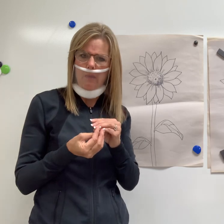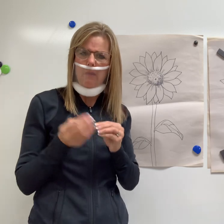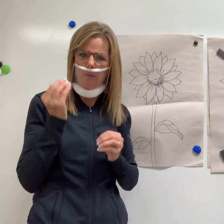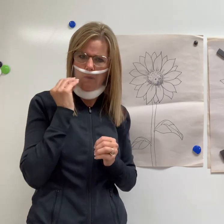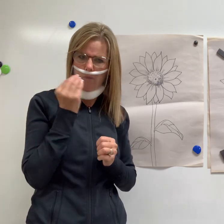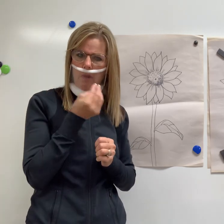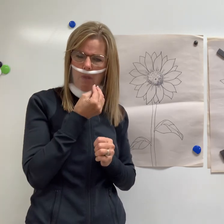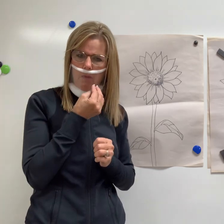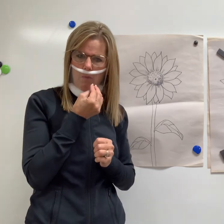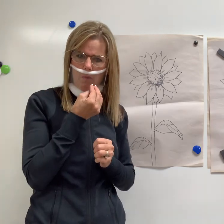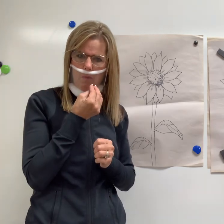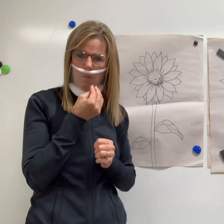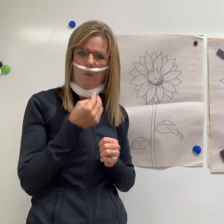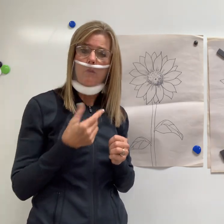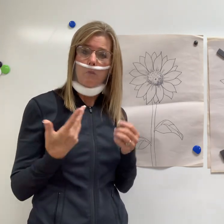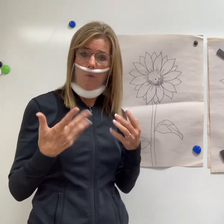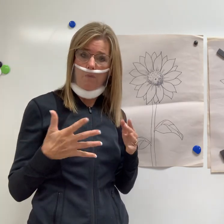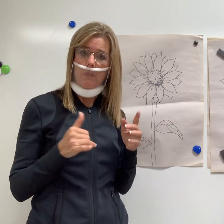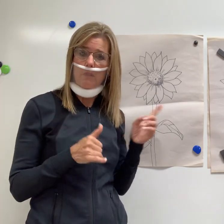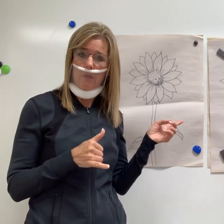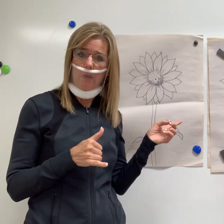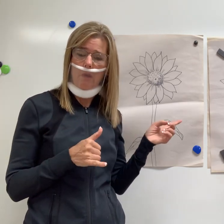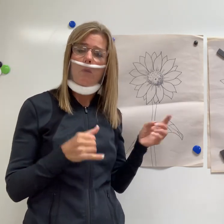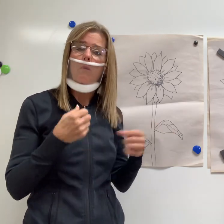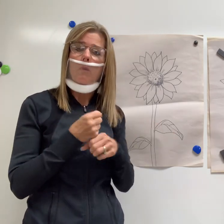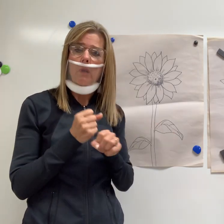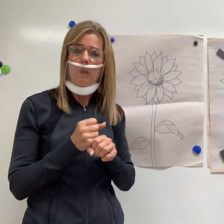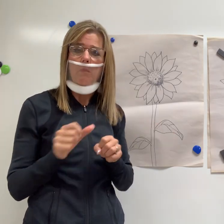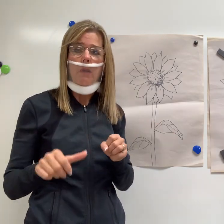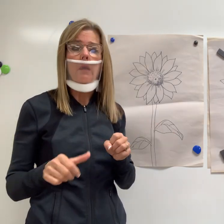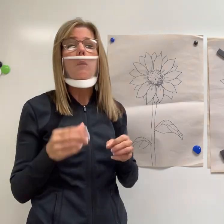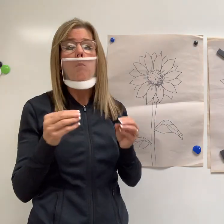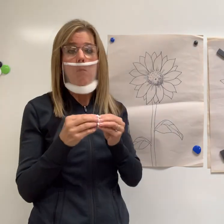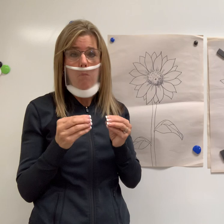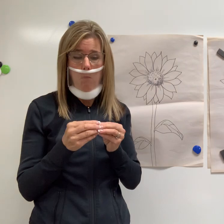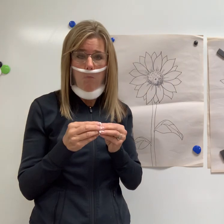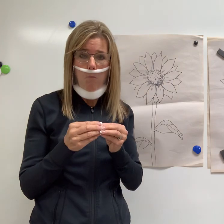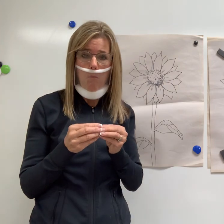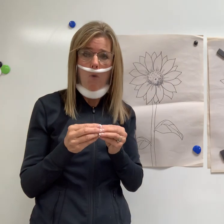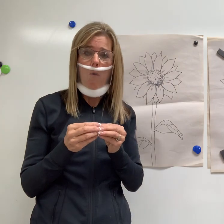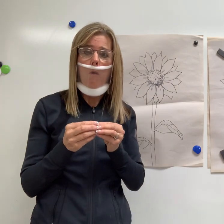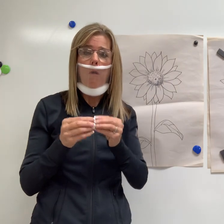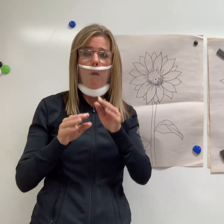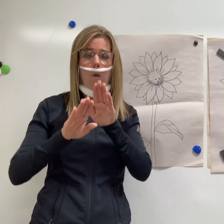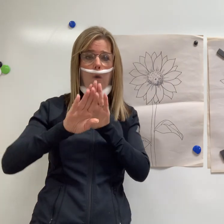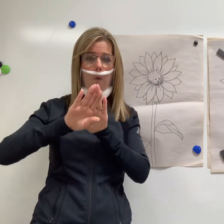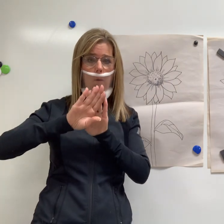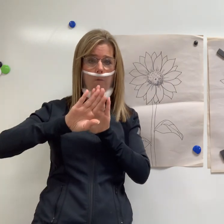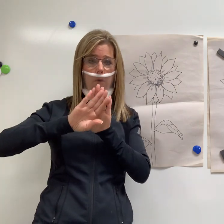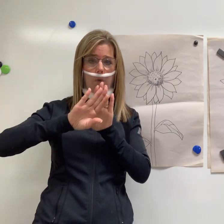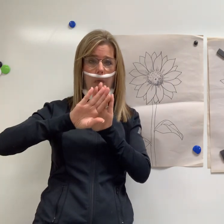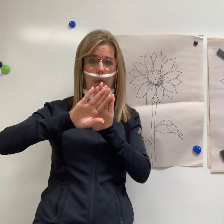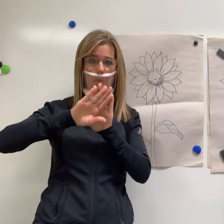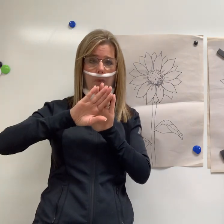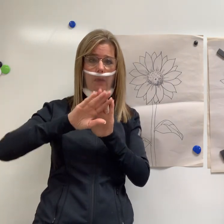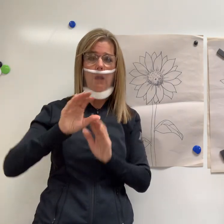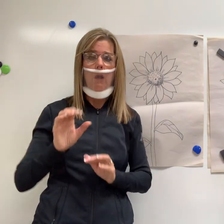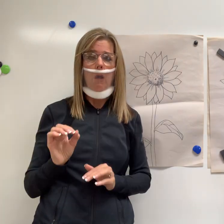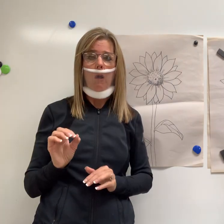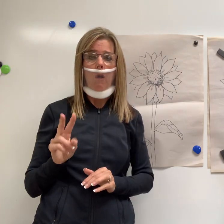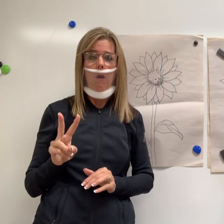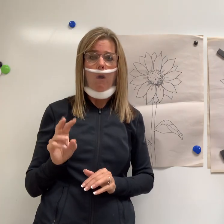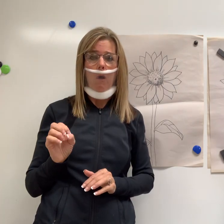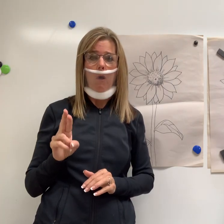ahead, once I've got my petals, we're gonna make another layer of petals. There is some overlapping. You've heard that word with me